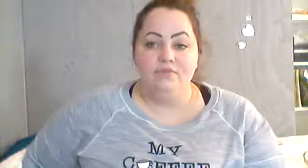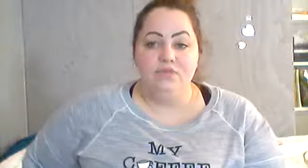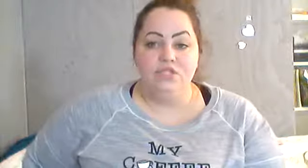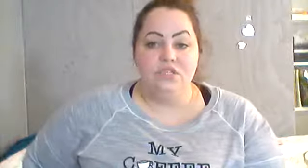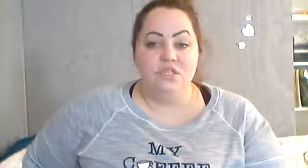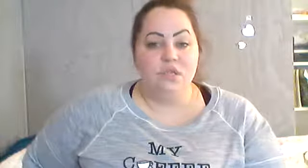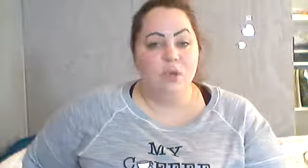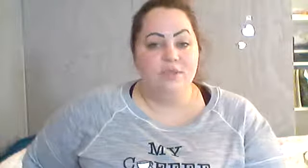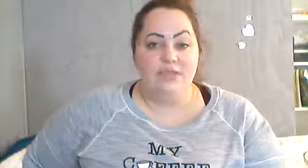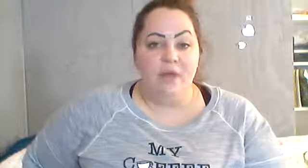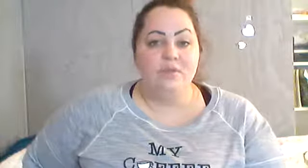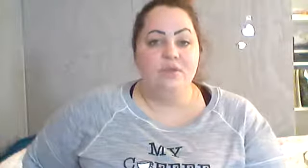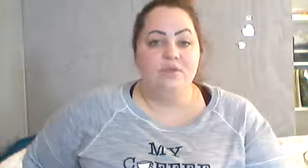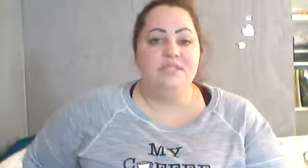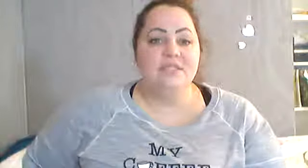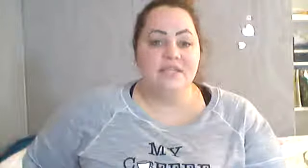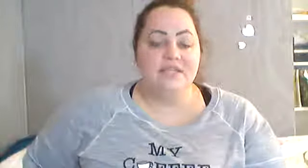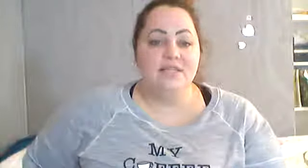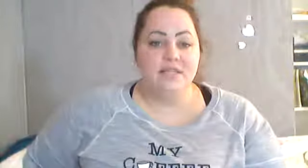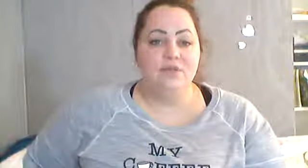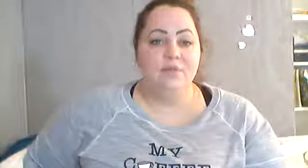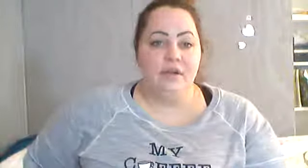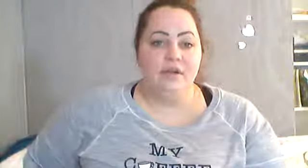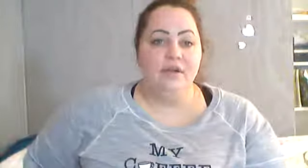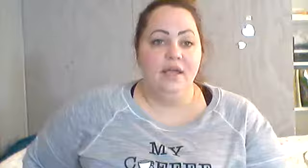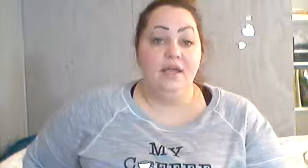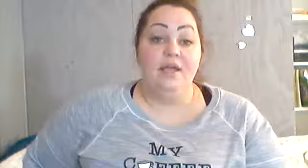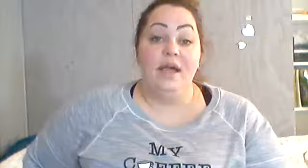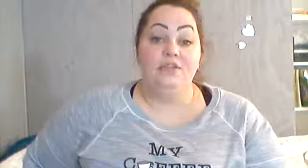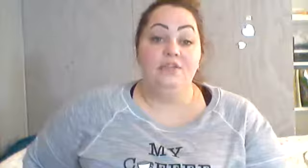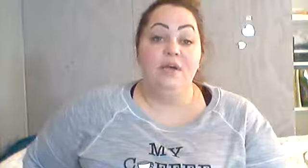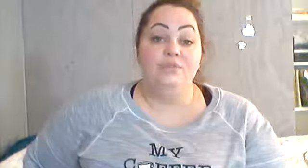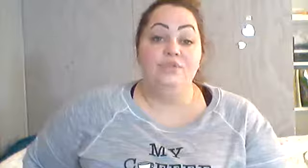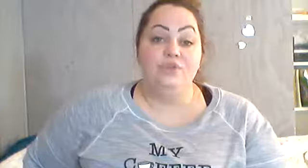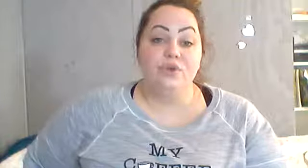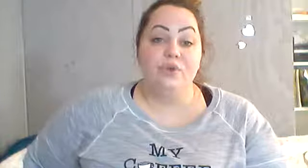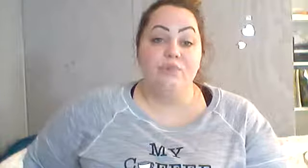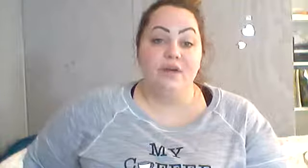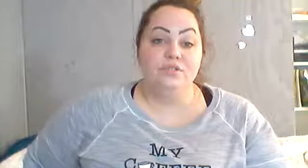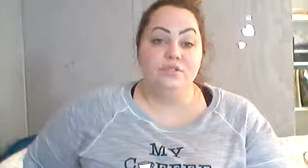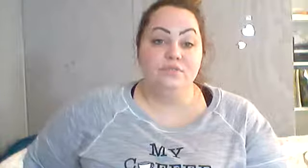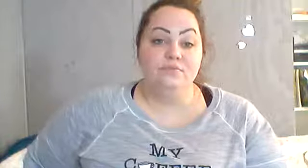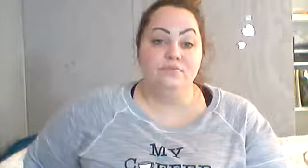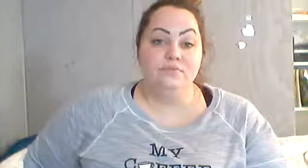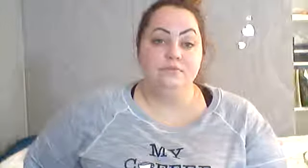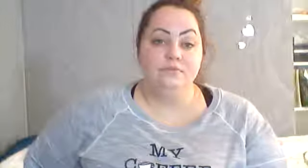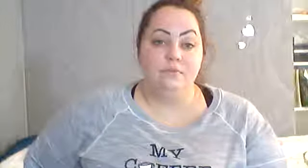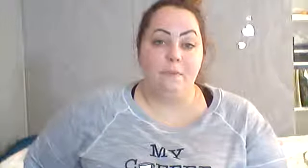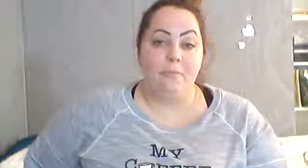you can just slow it down, then you can see the signs a little better. And that actually helps so much.